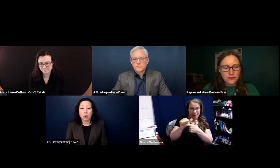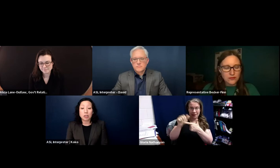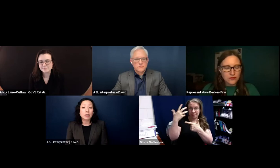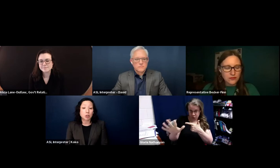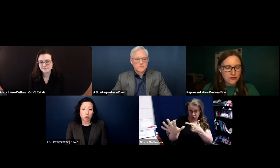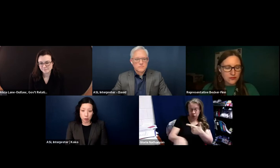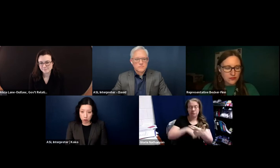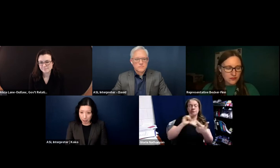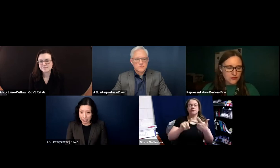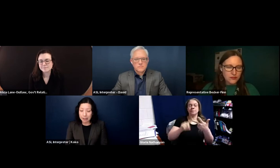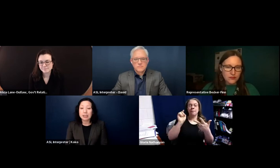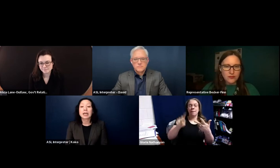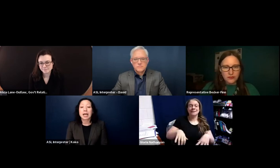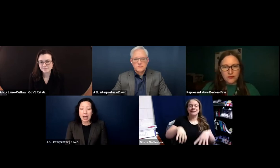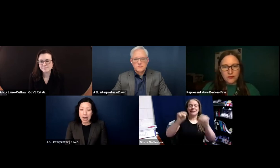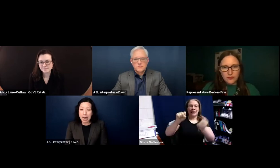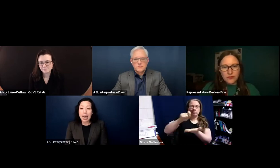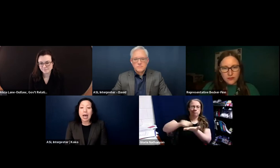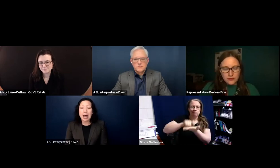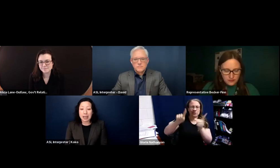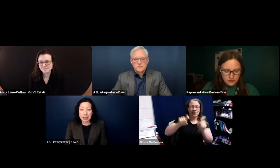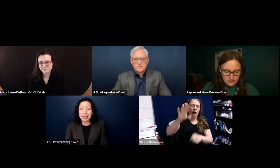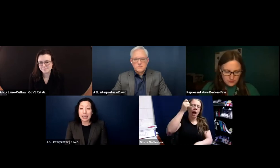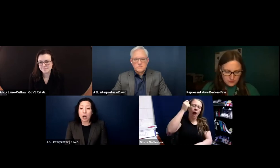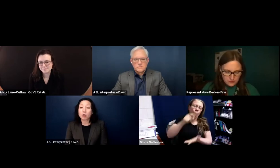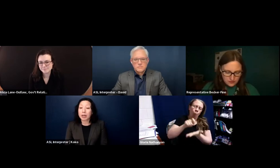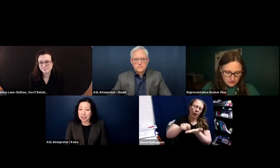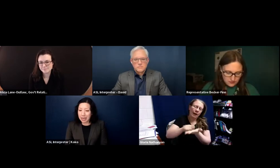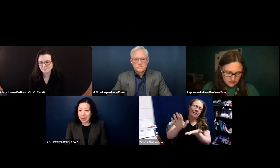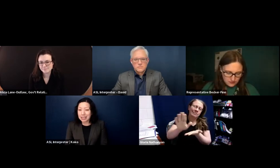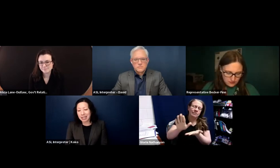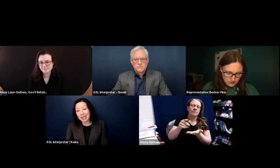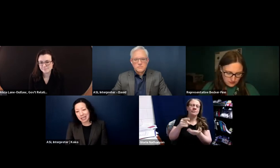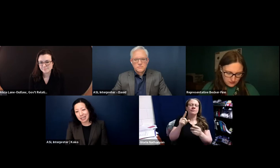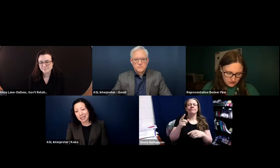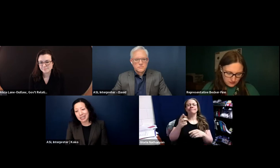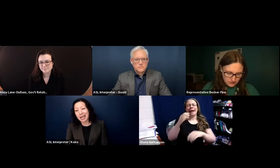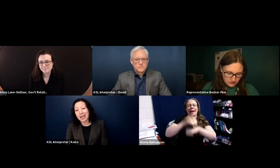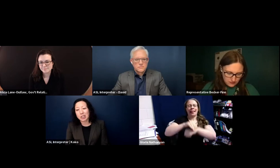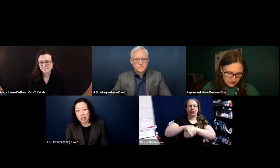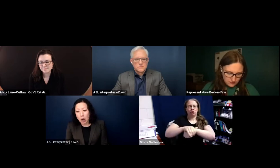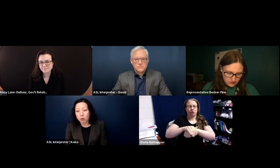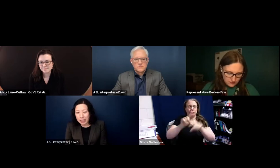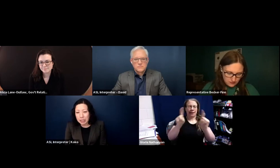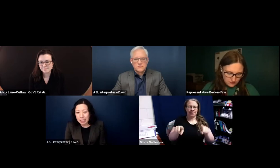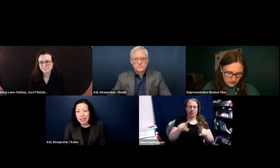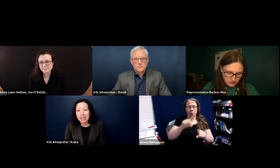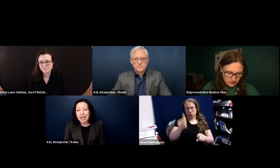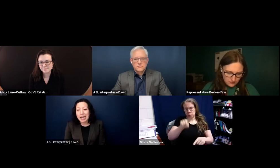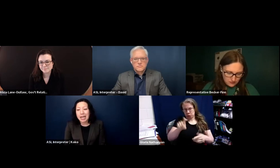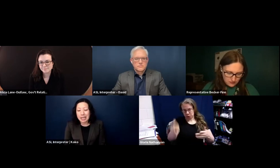40 hours of interpreter training and then take a written test. And it's not actually a